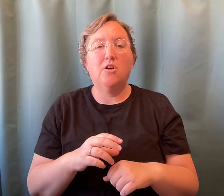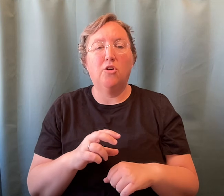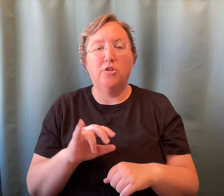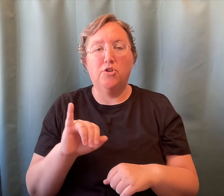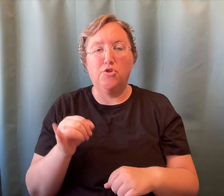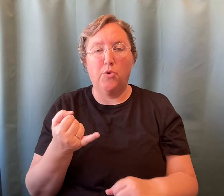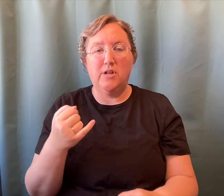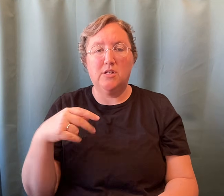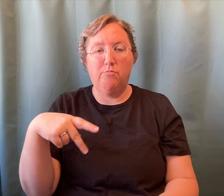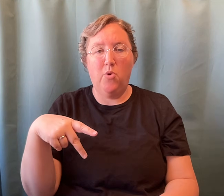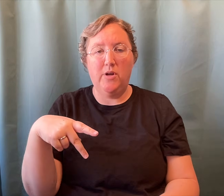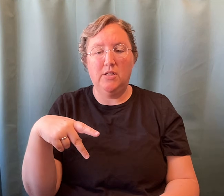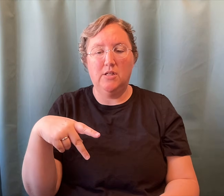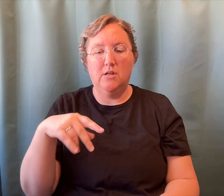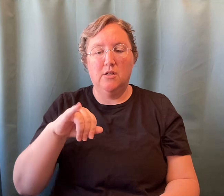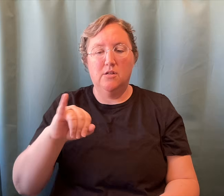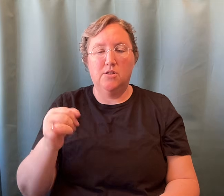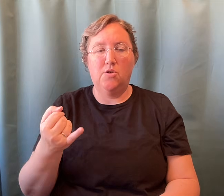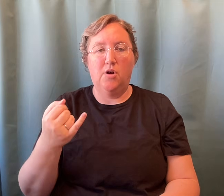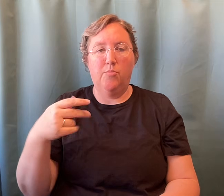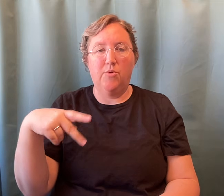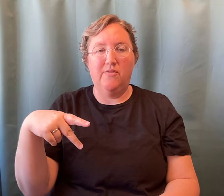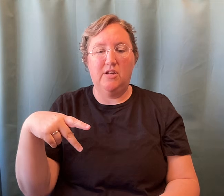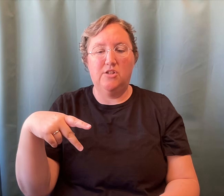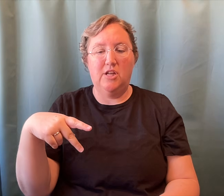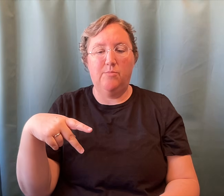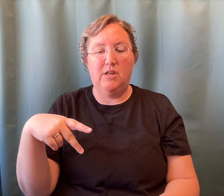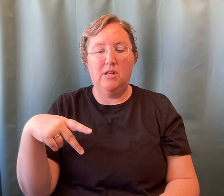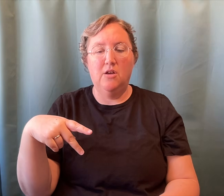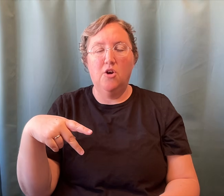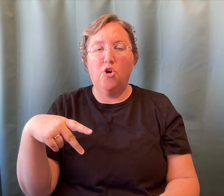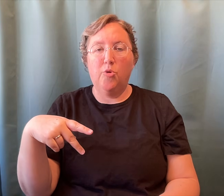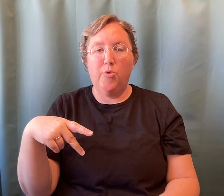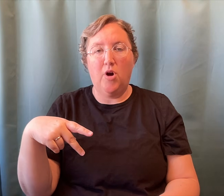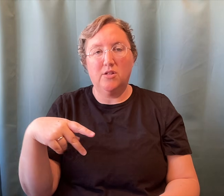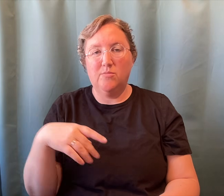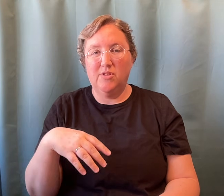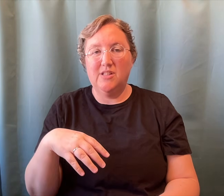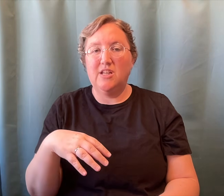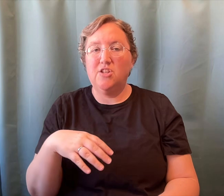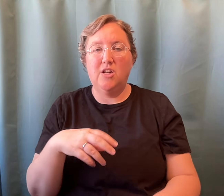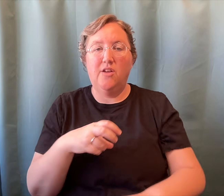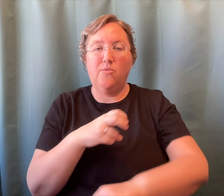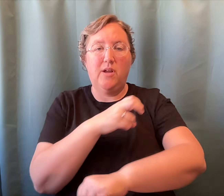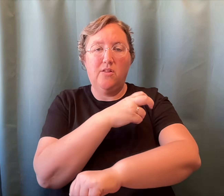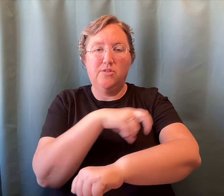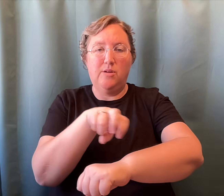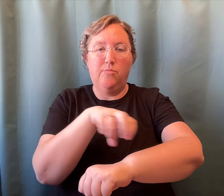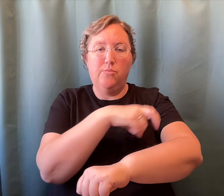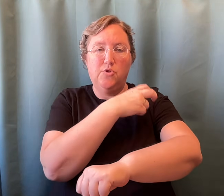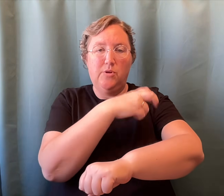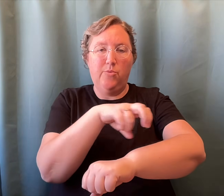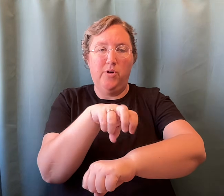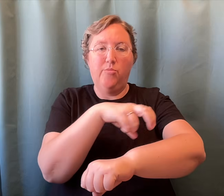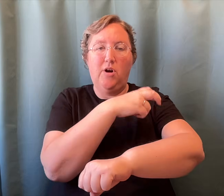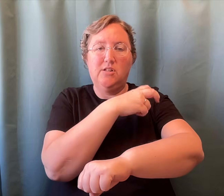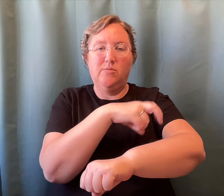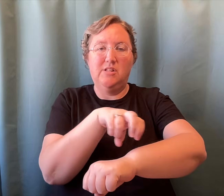called joint point, so abbreviated JP, or proximalization. Either way, they'll sign joint point or